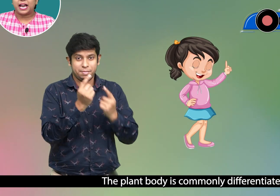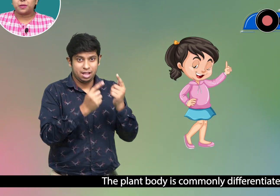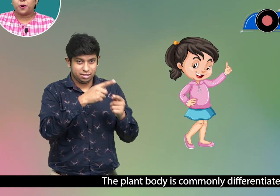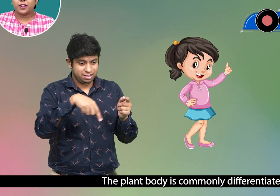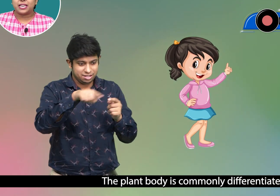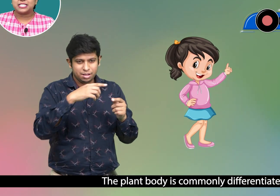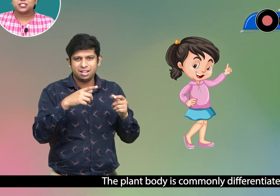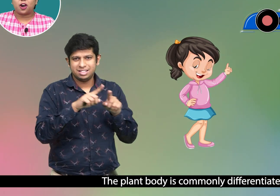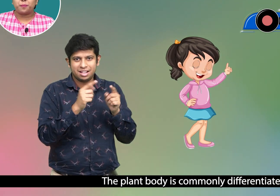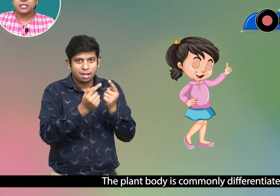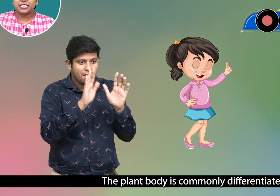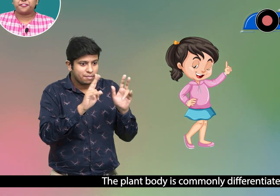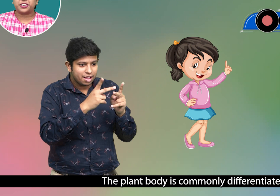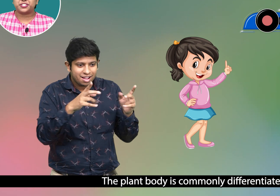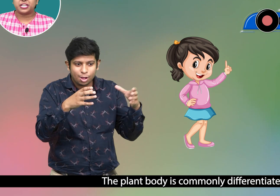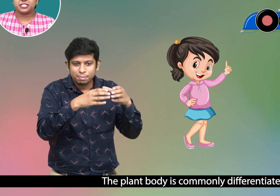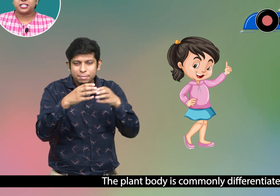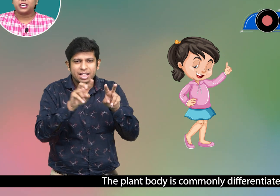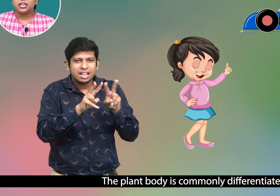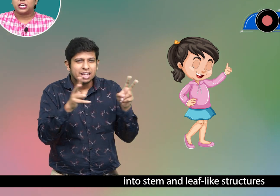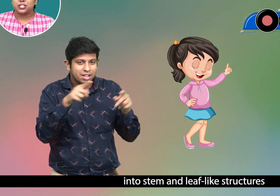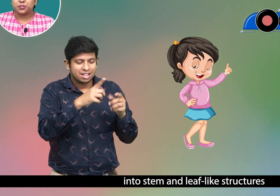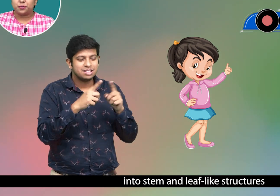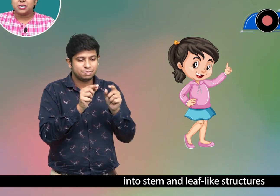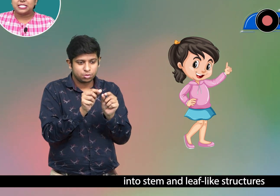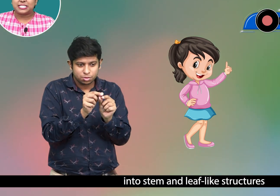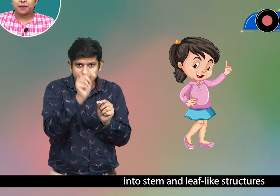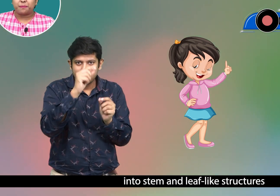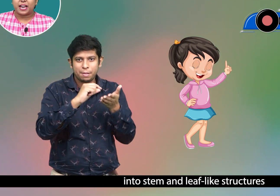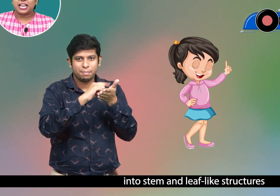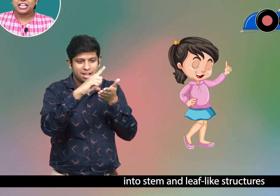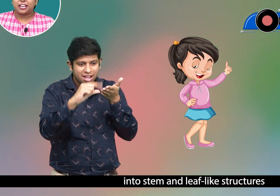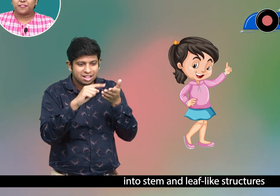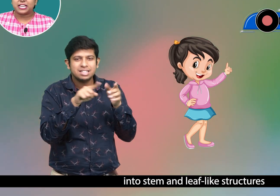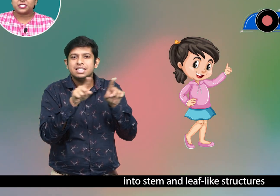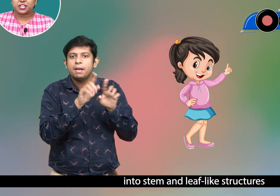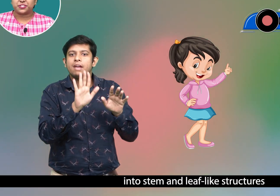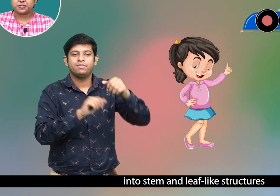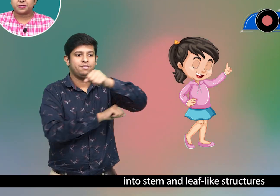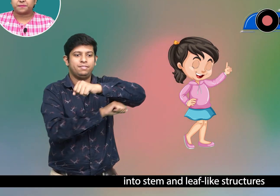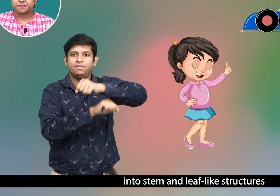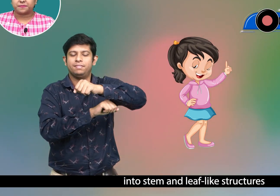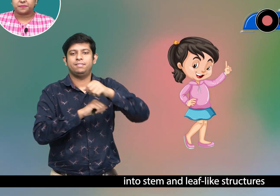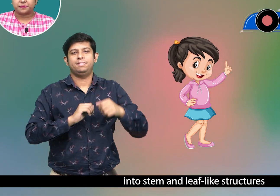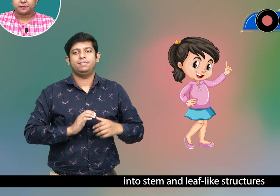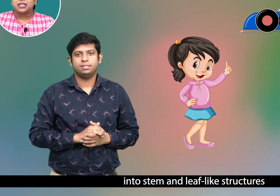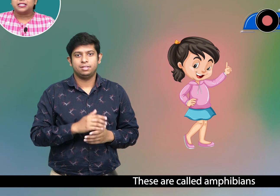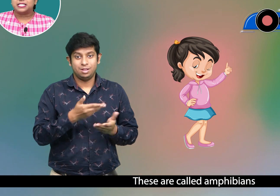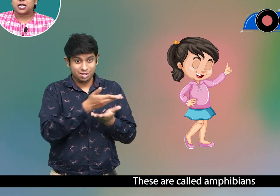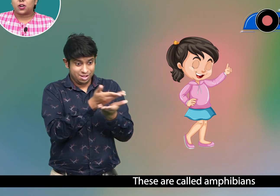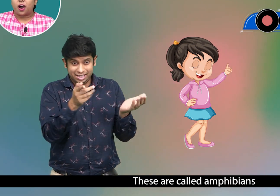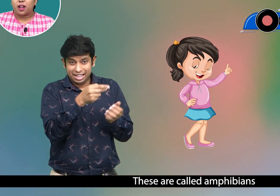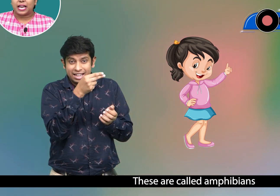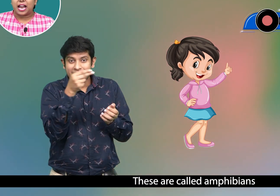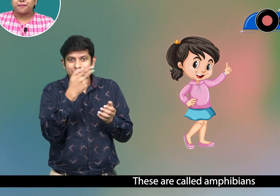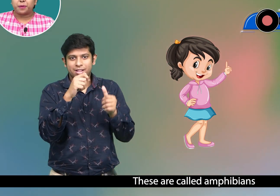The plant body is commonly differentiated into stem and leaf-like structures. These